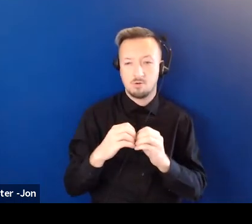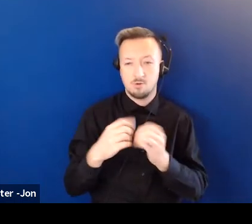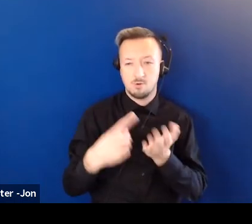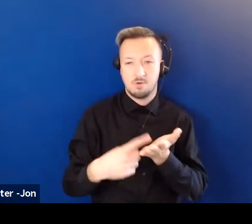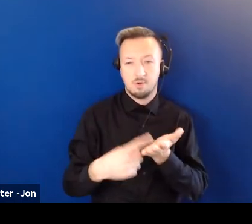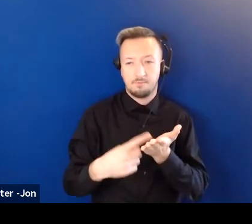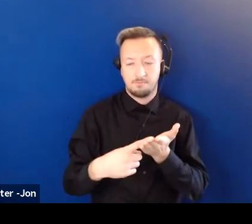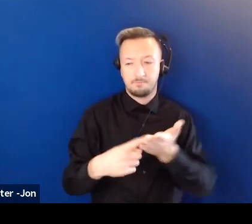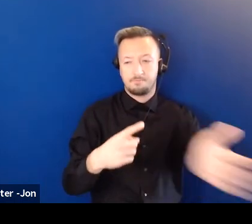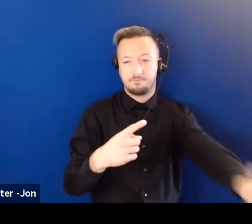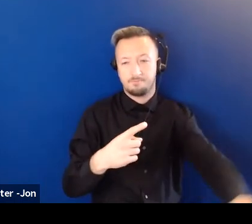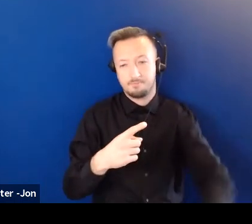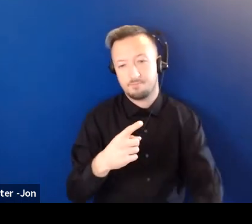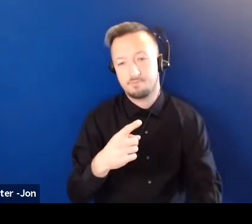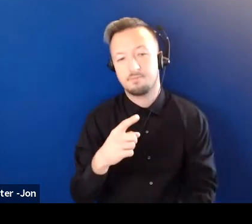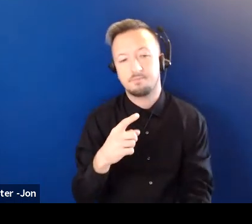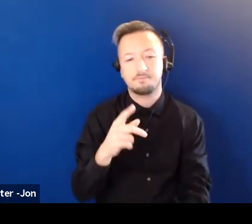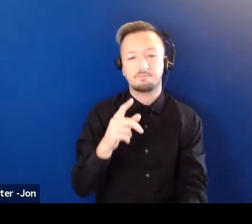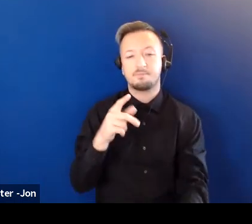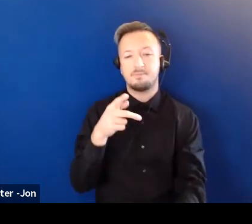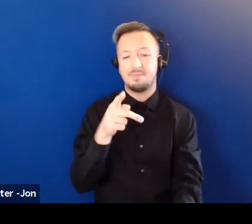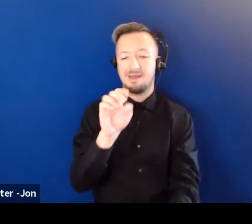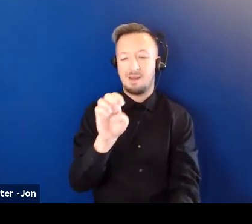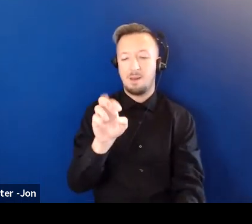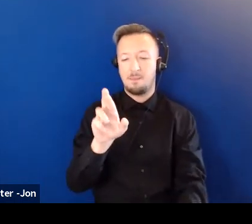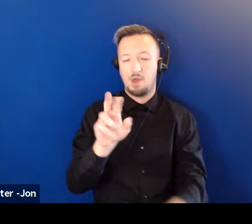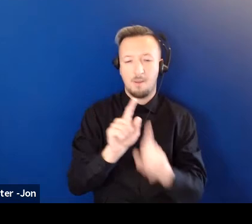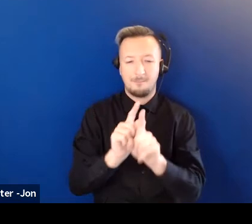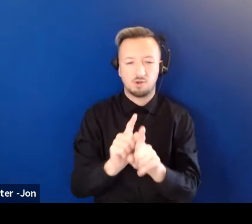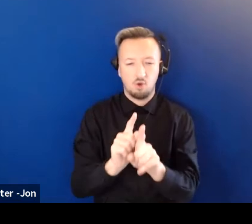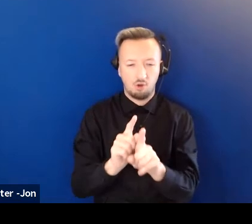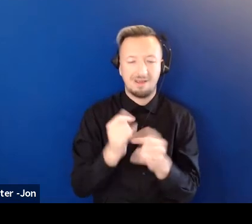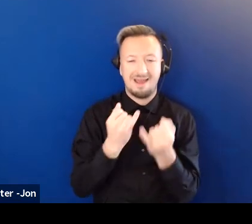the peer mentoring and independent living skills.